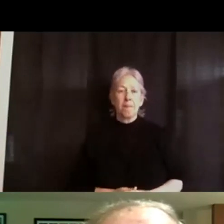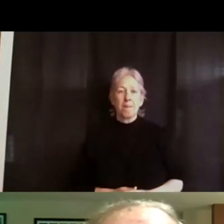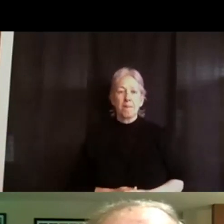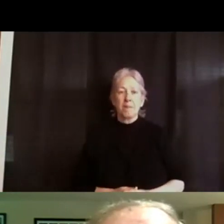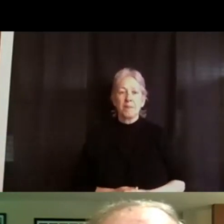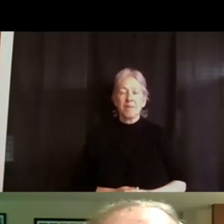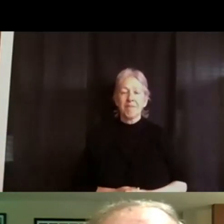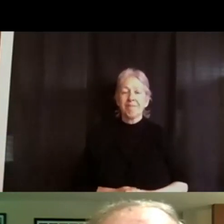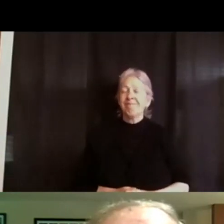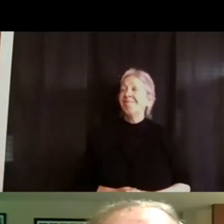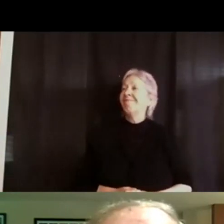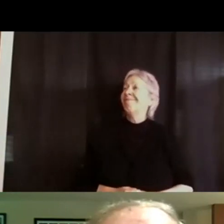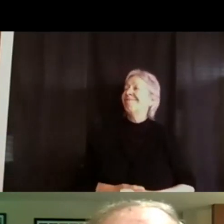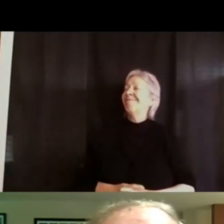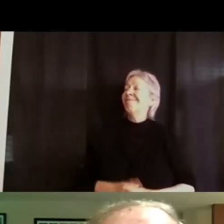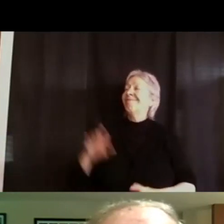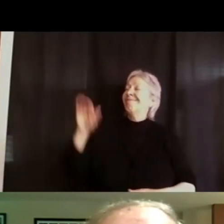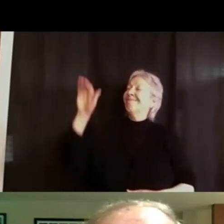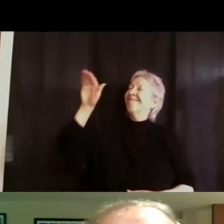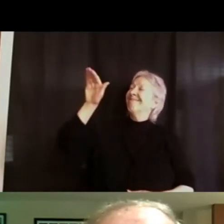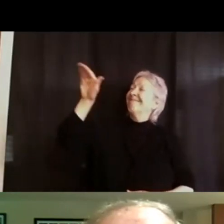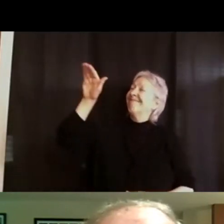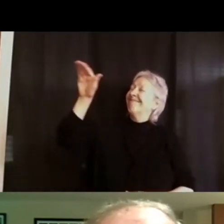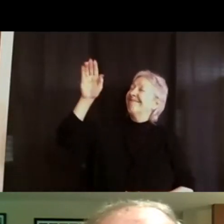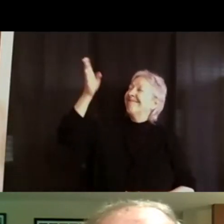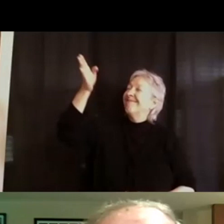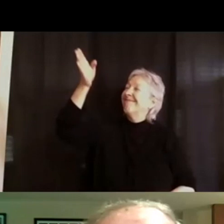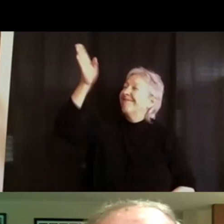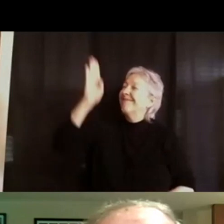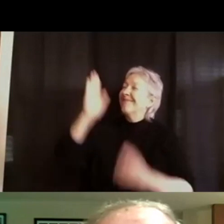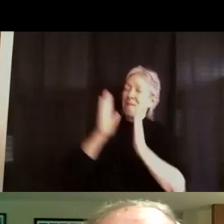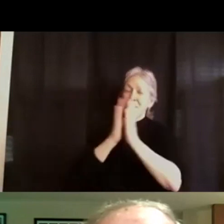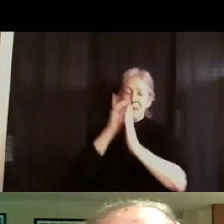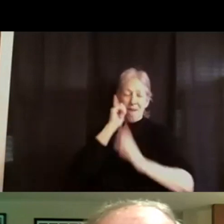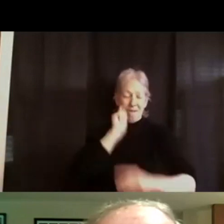Loving God, we pray for ourselves.